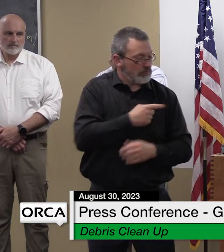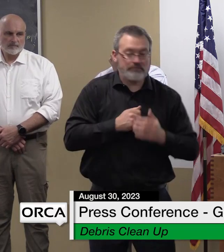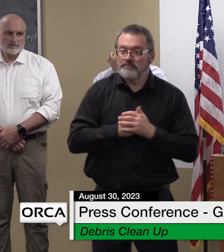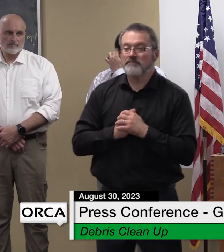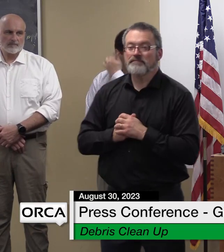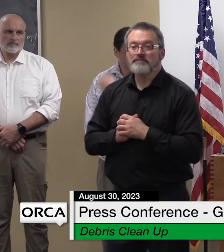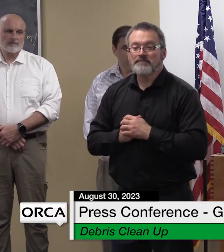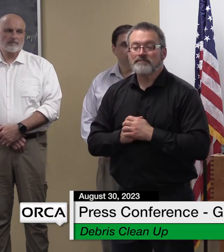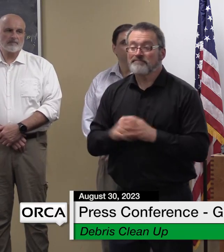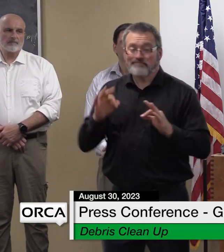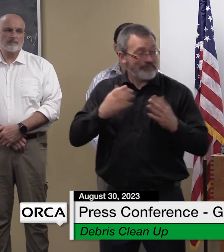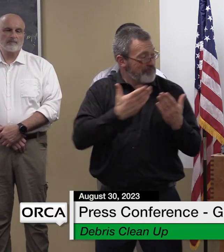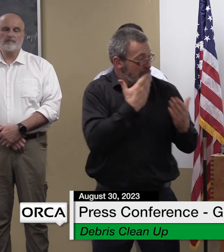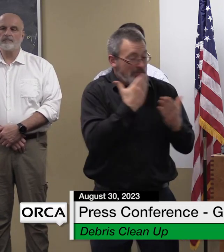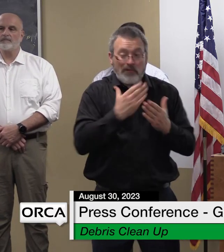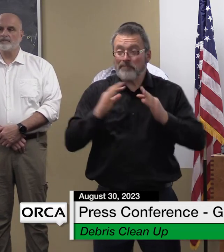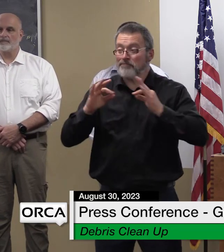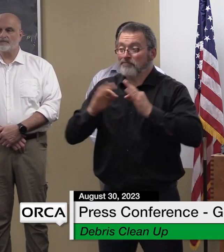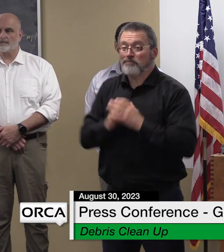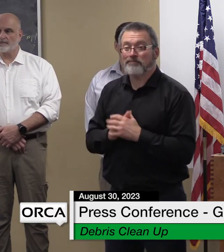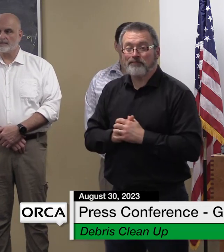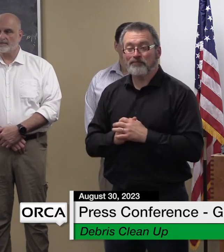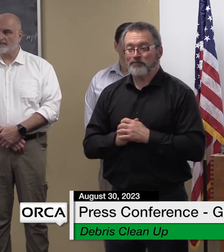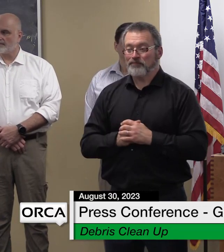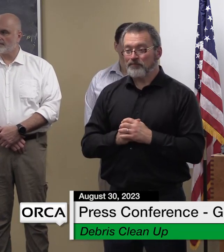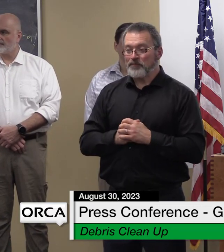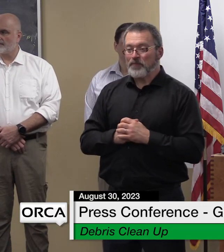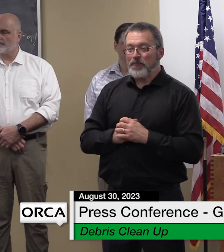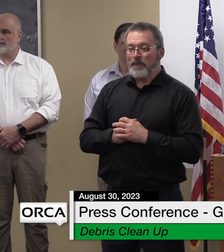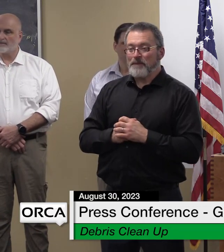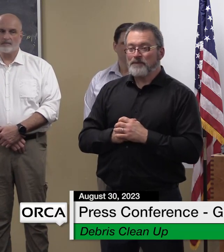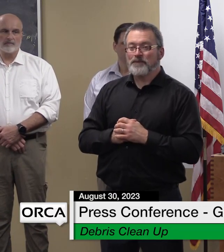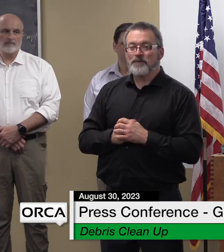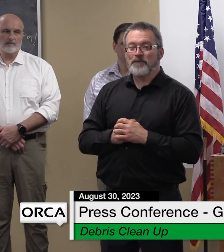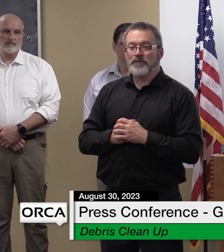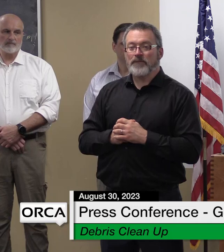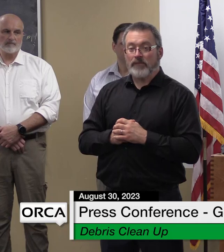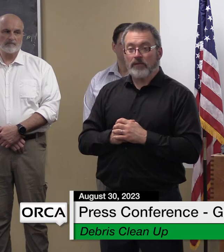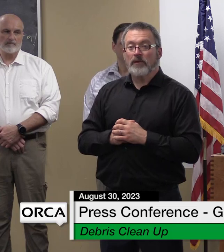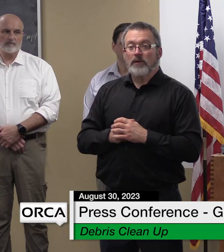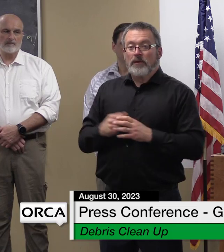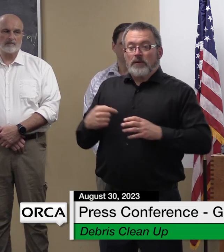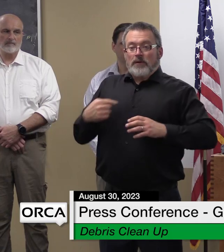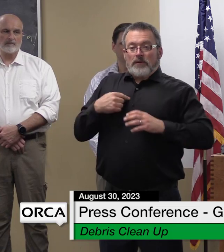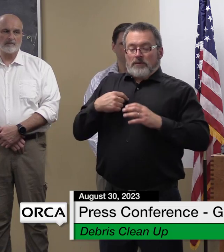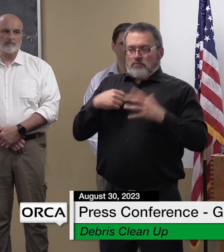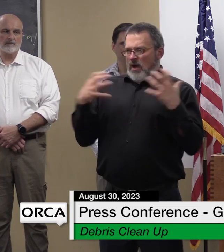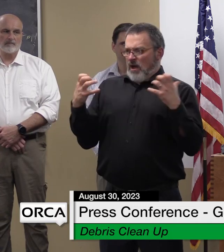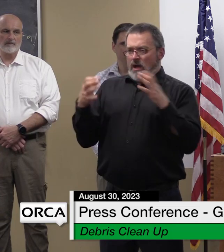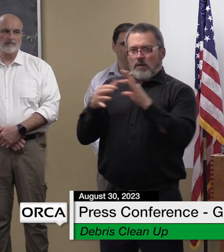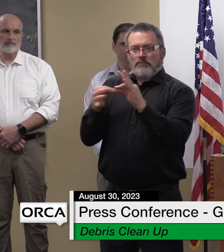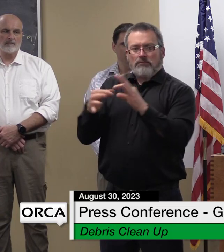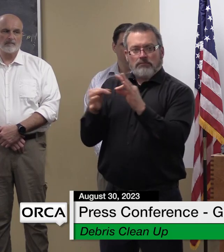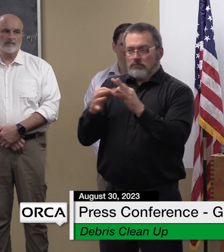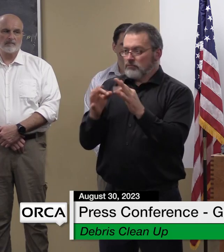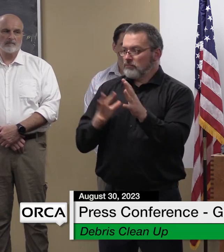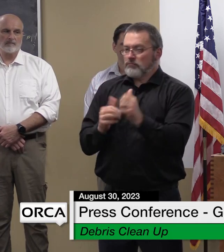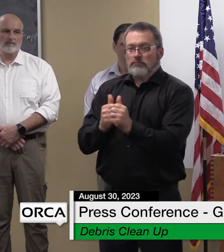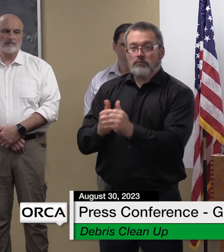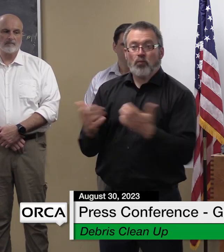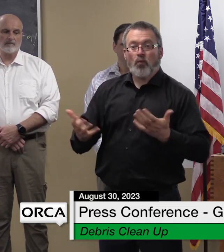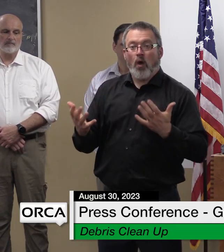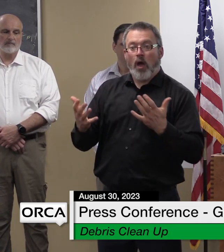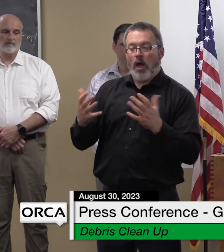Thank you. Good morning, everyone. I am going to provide another update this morning on our BGAP program, as the